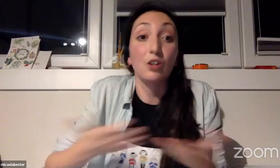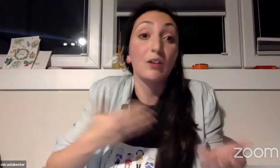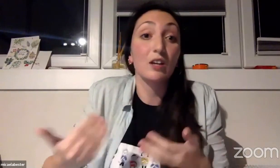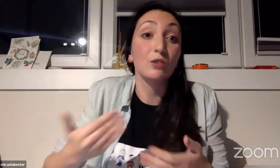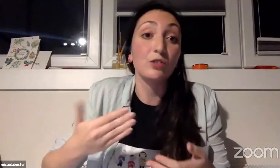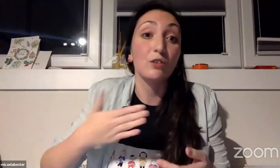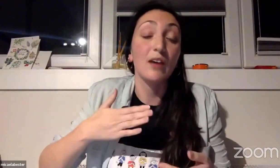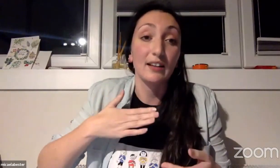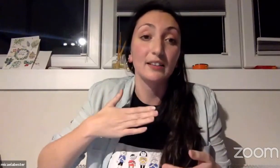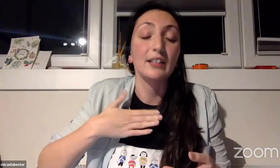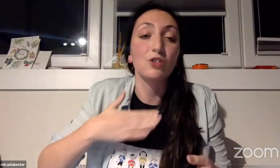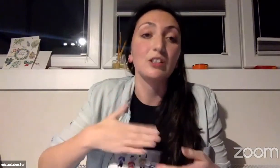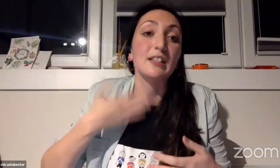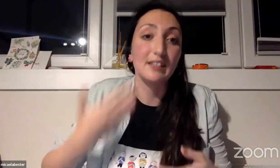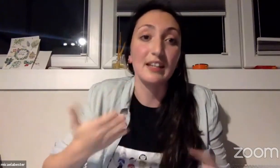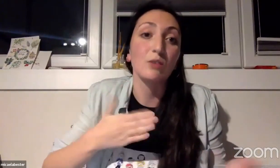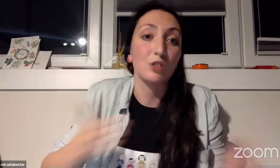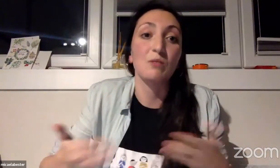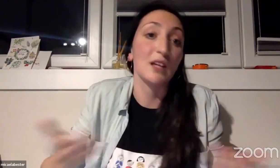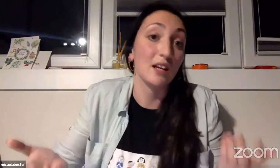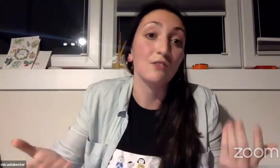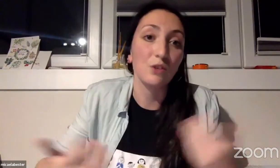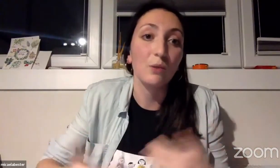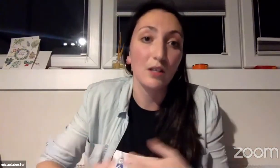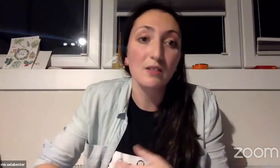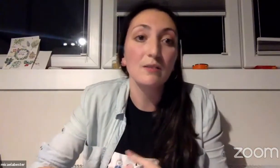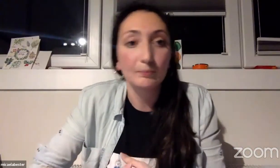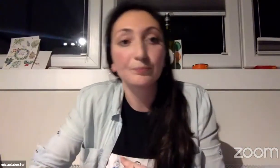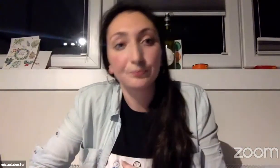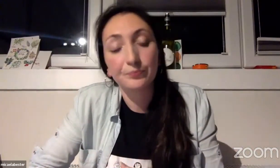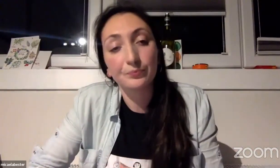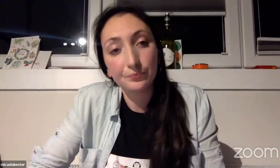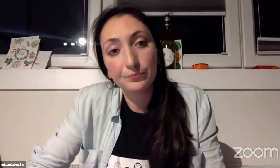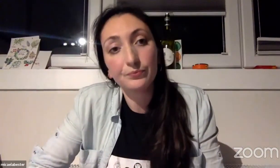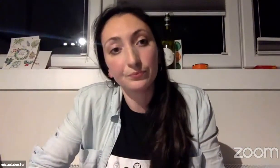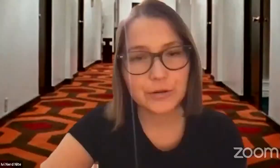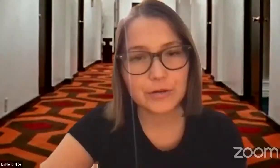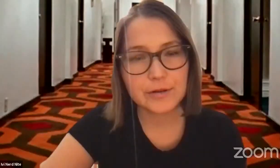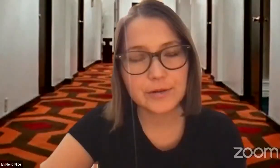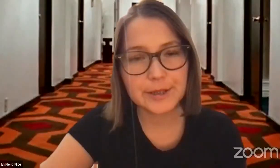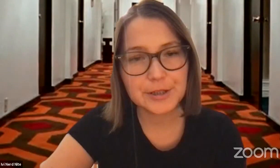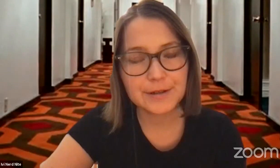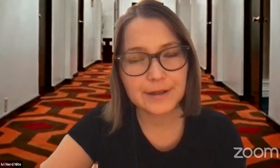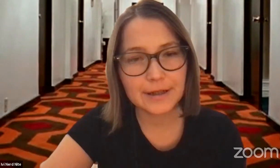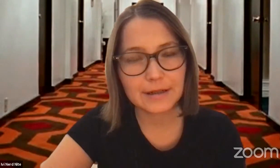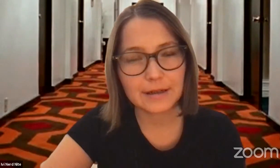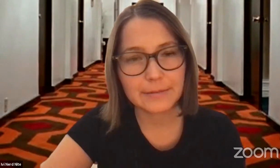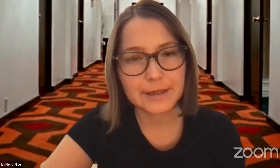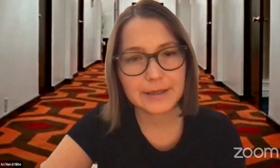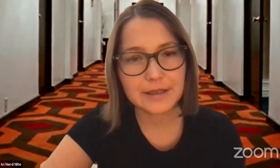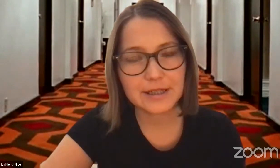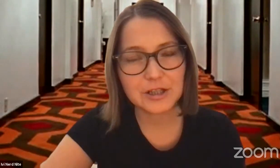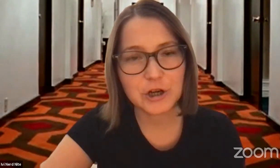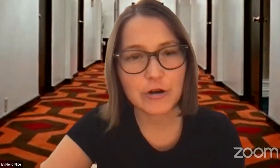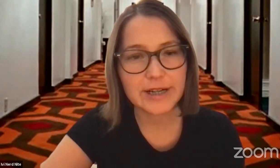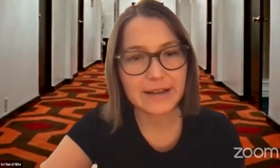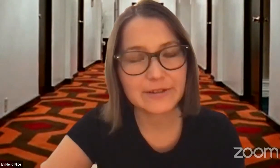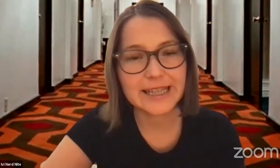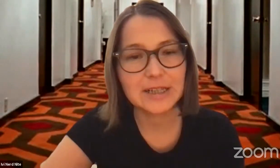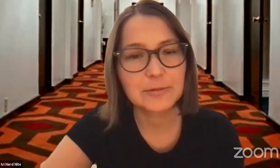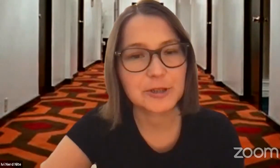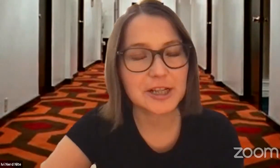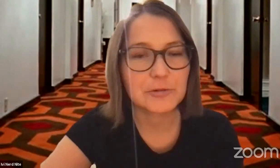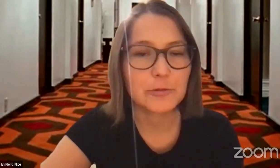but it can also literally distinguish the meaning of two words. You also mentioned that BSL does not